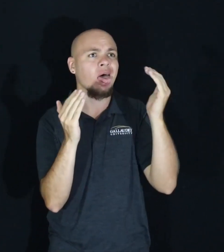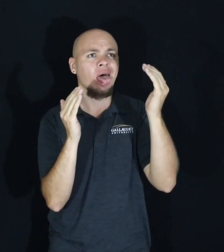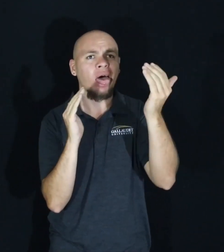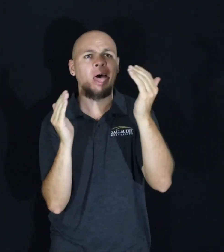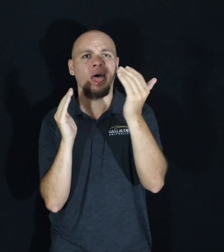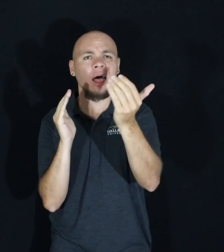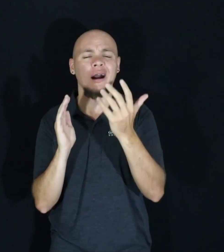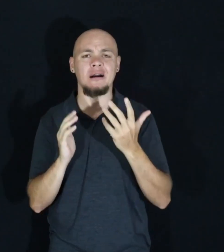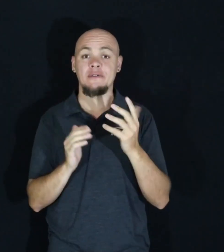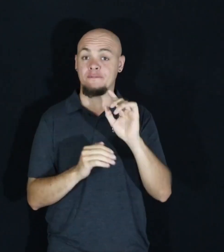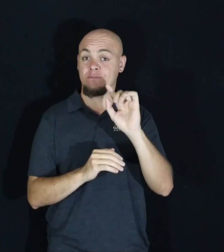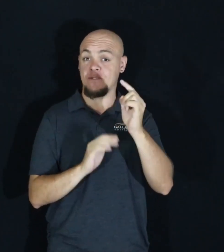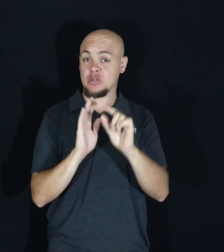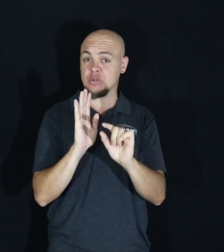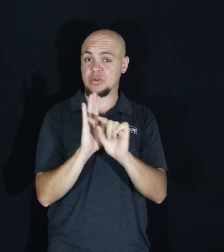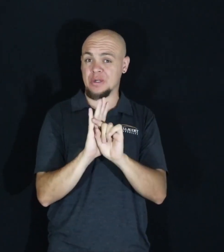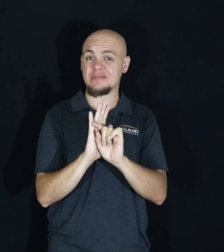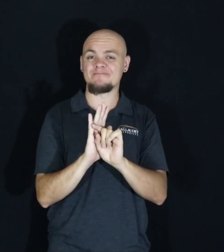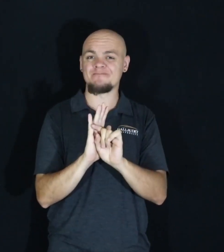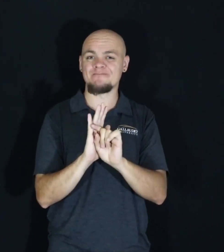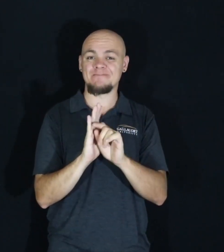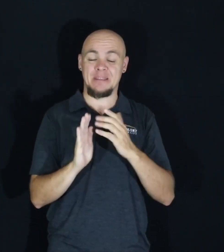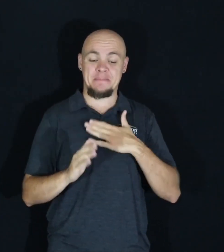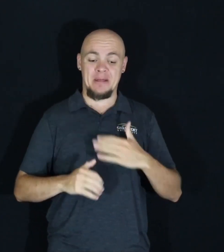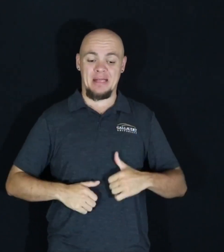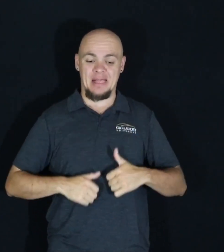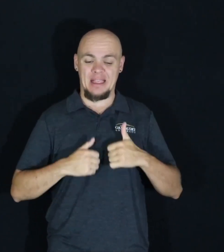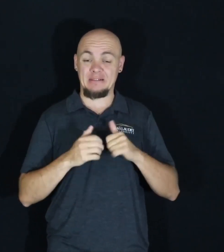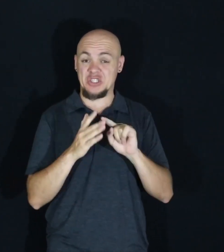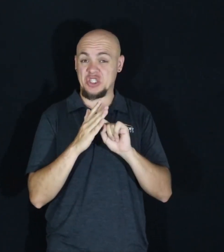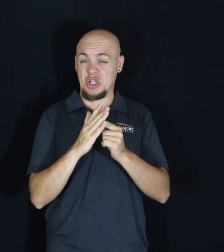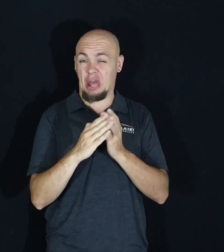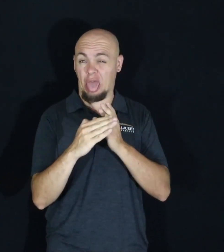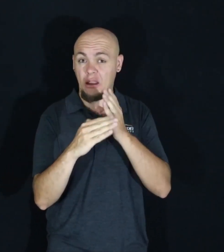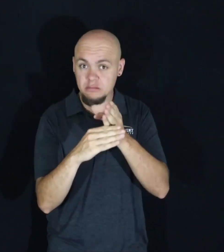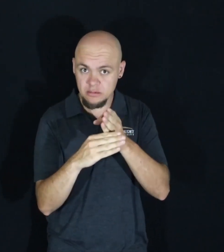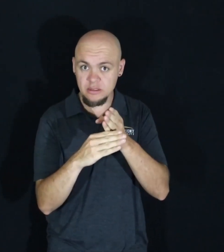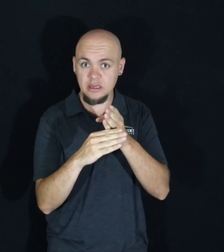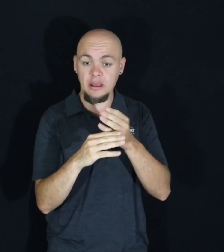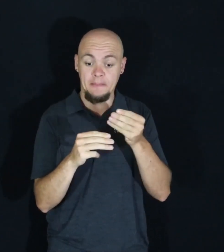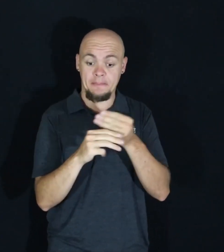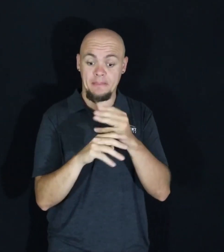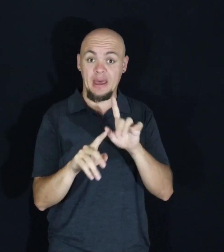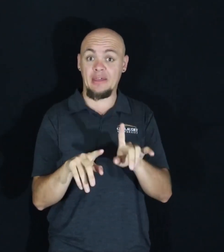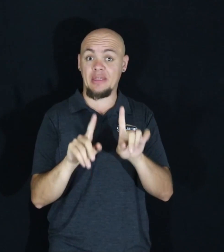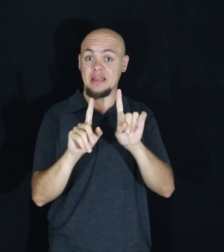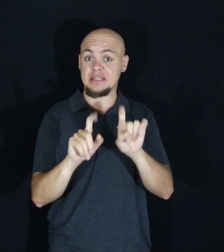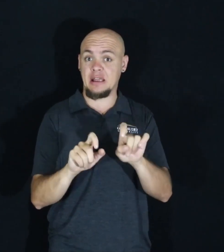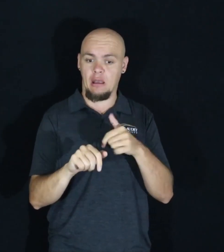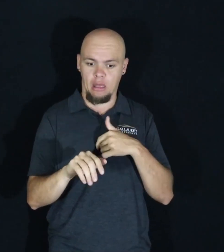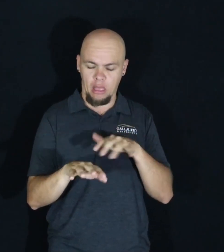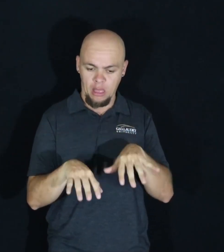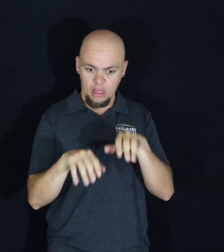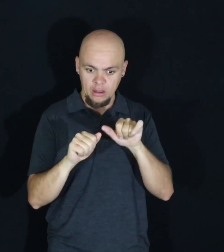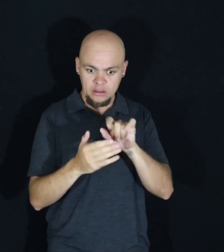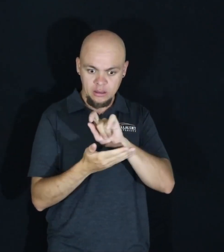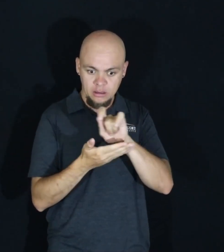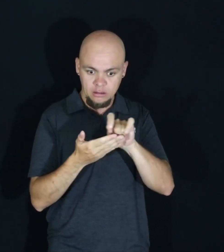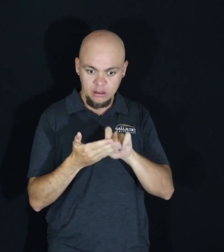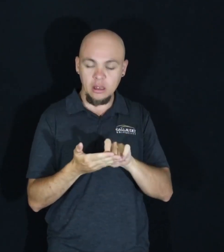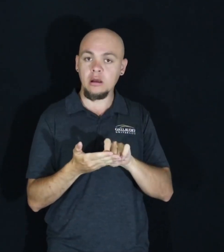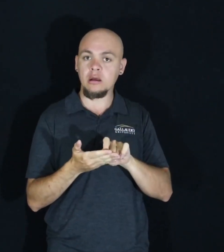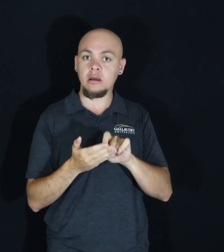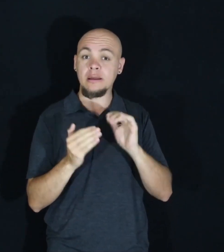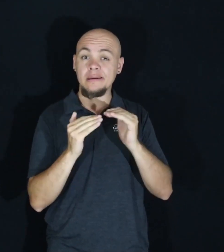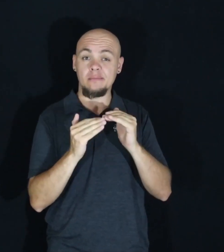In the first grade, they first began interfering with my life. Every time I would take a math test, I would watch as my peers would walk up and hand